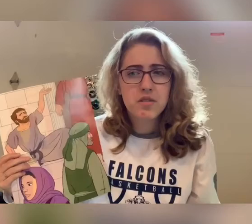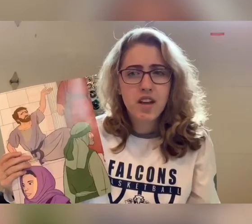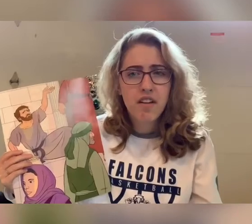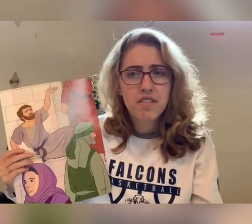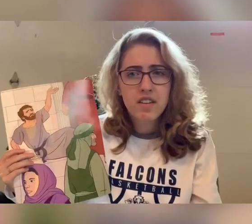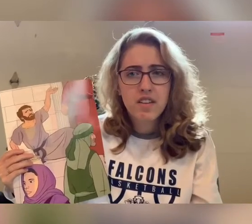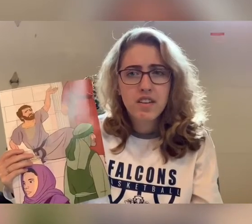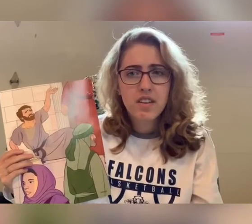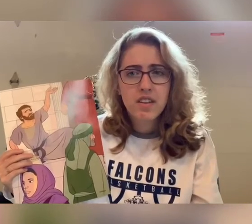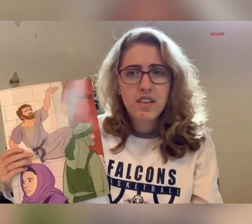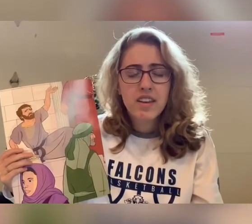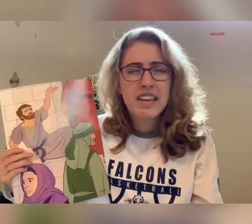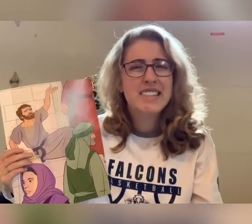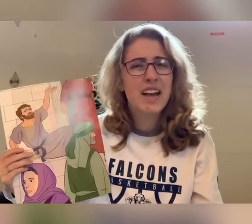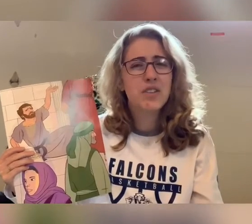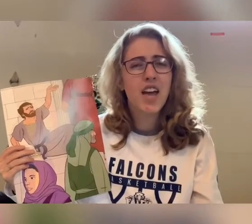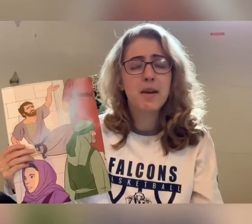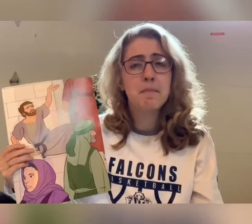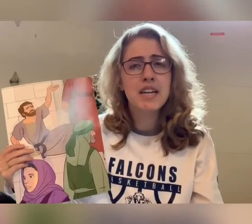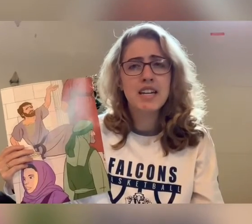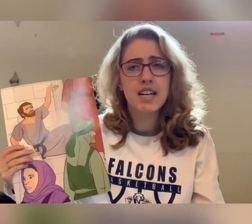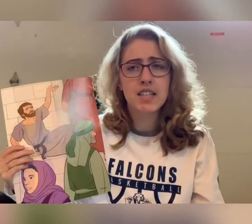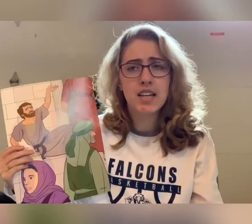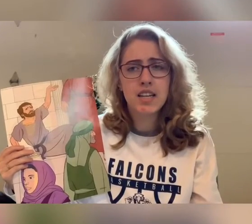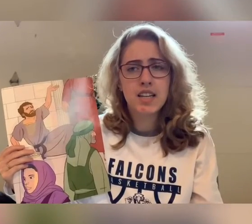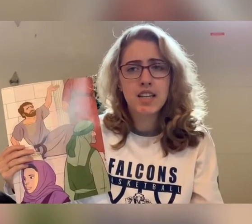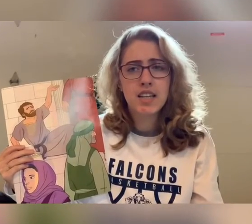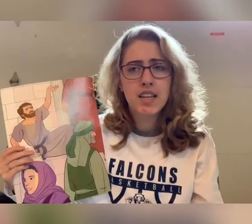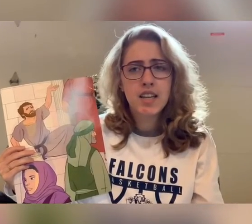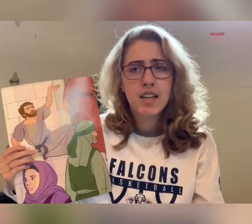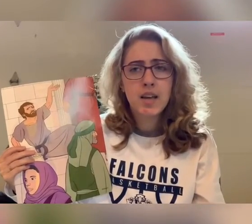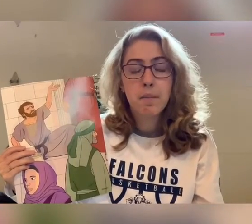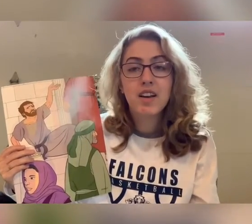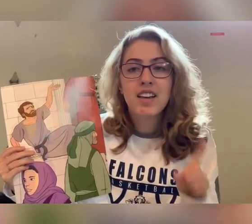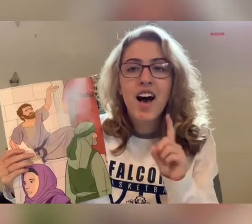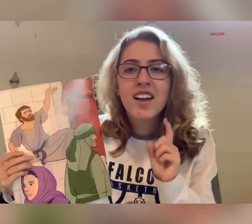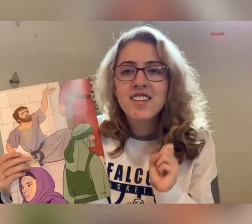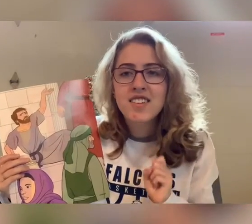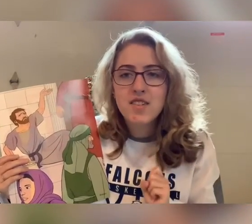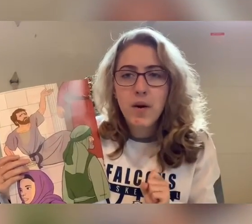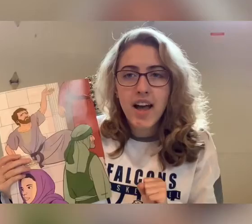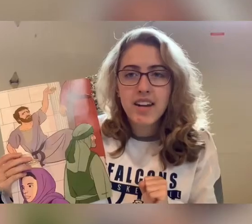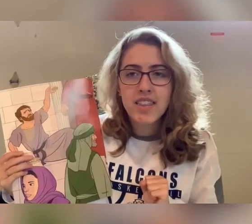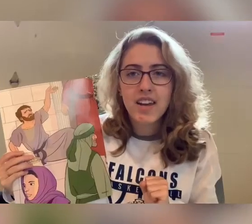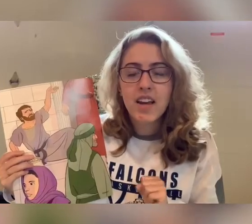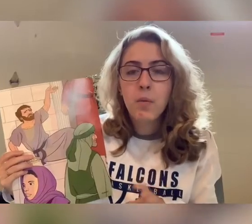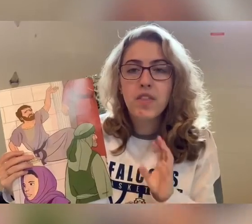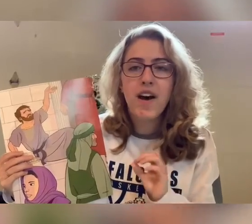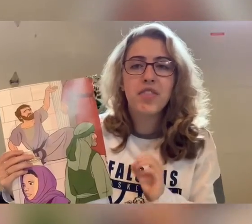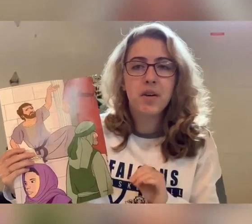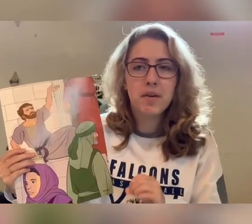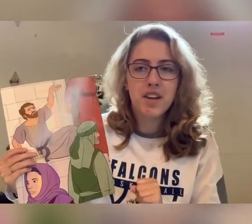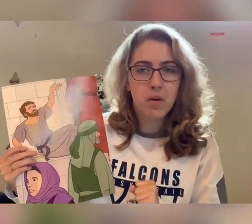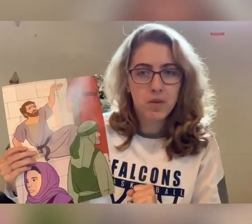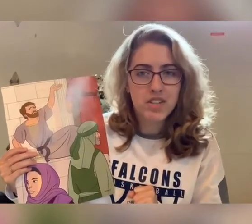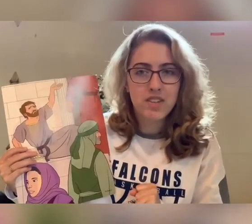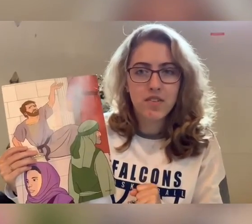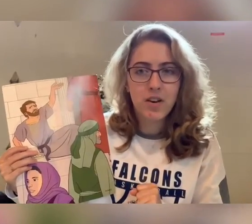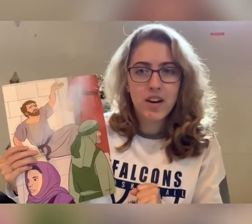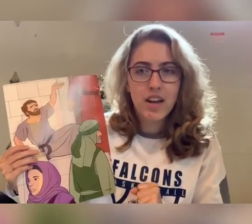stuff? Sounds kind of mean, doesn't it? But God doesn't do anything without there being a reason for it.